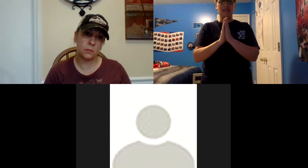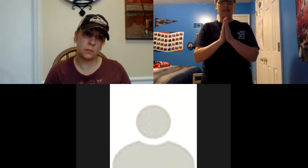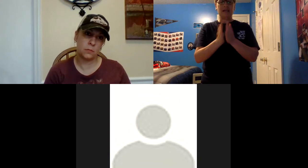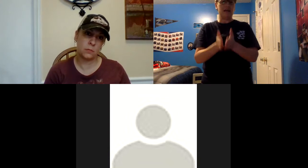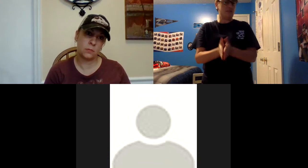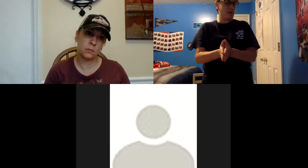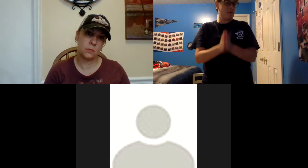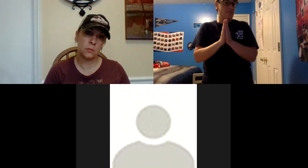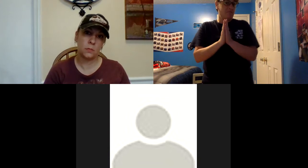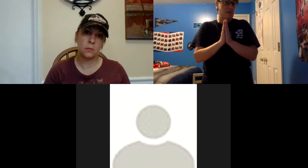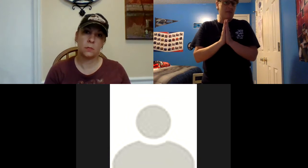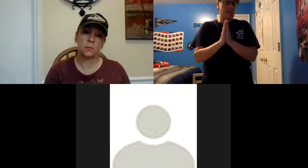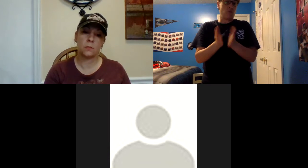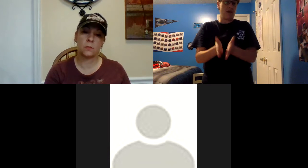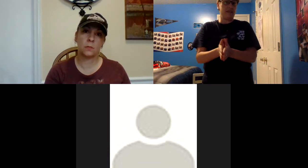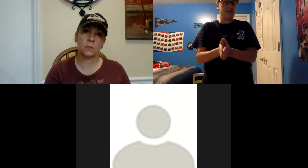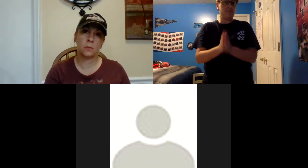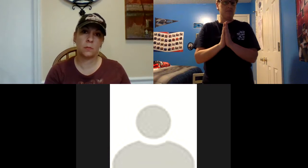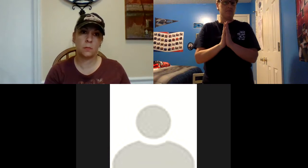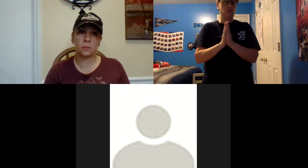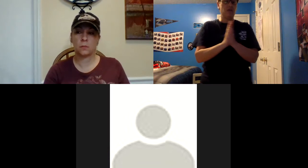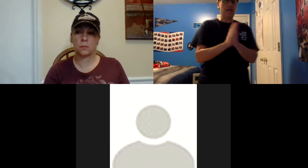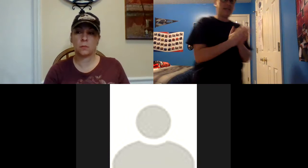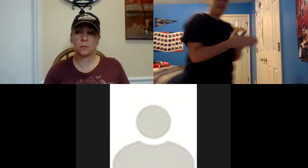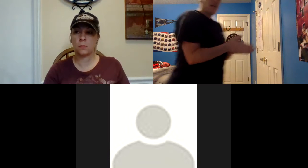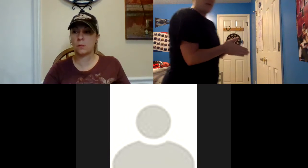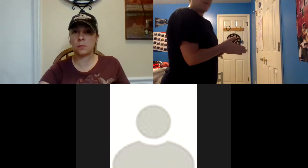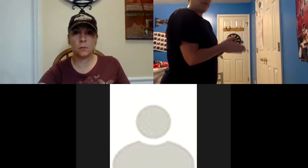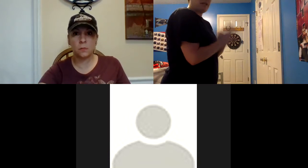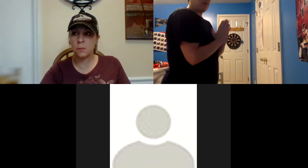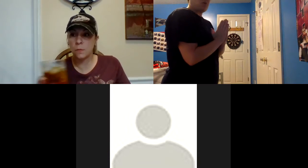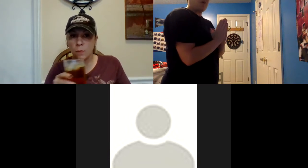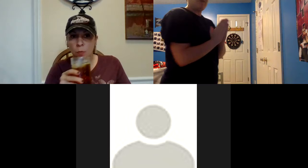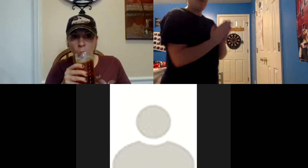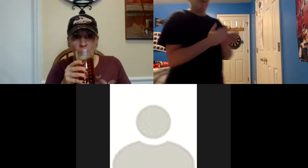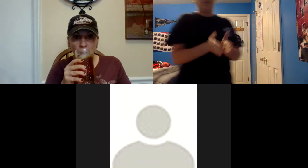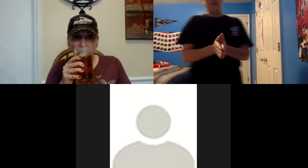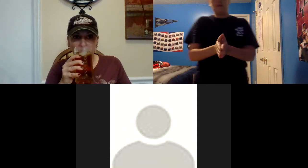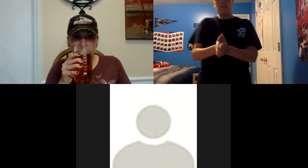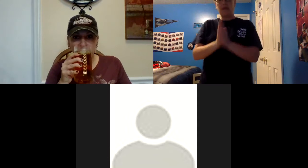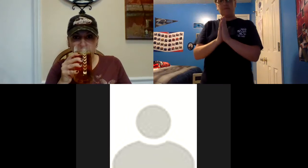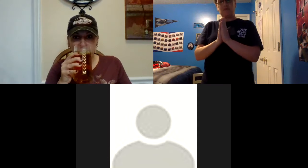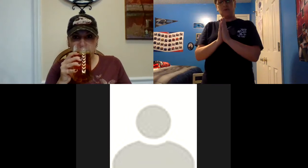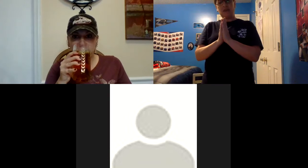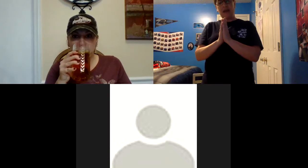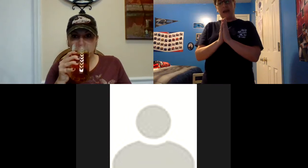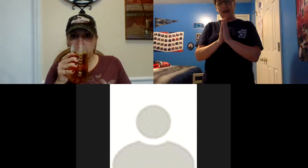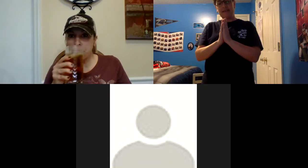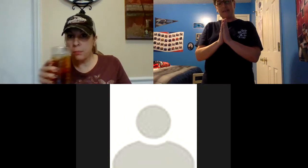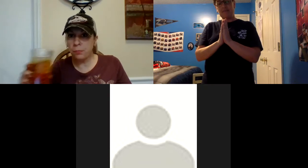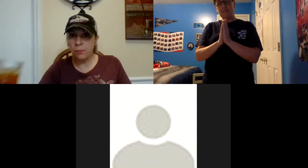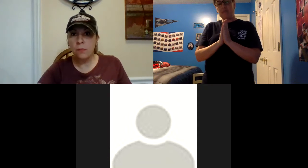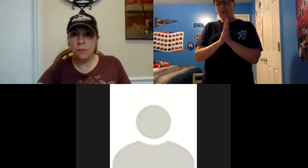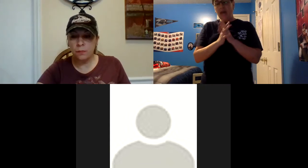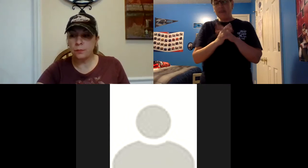you're asking God. So maybe that's why they created it that way. I'm really not sure. But yeah, so we've got